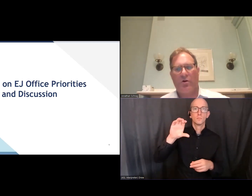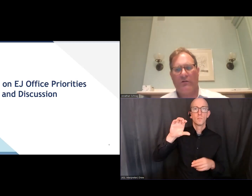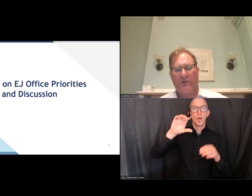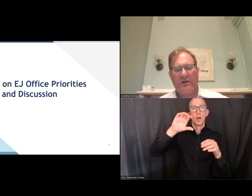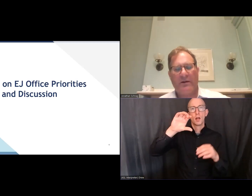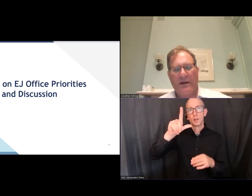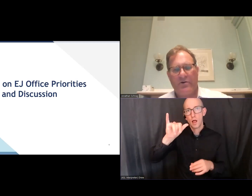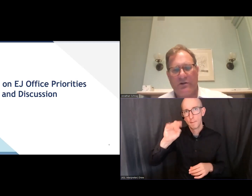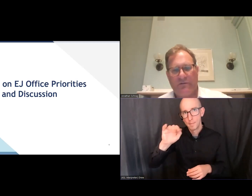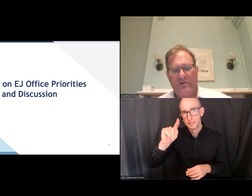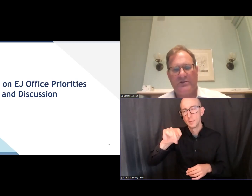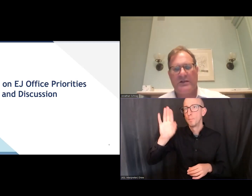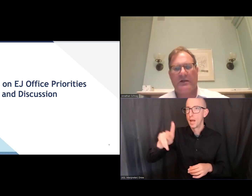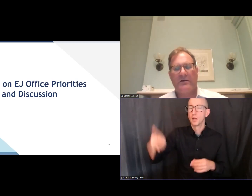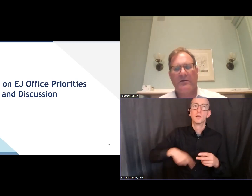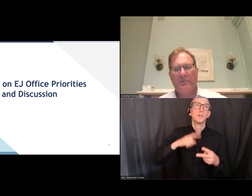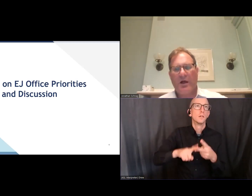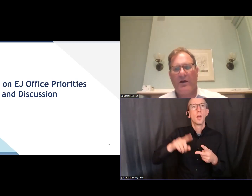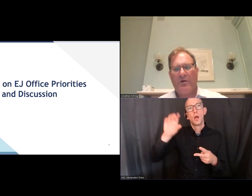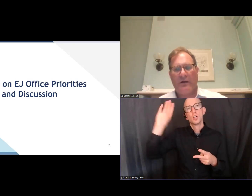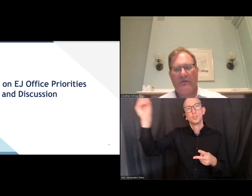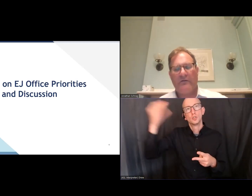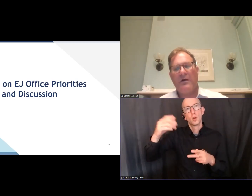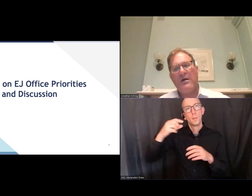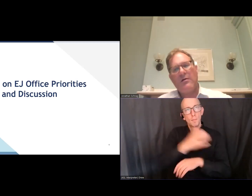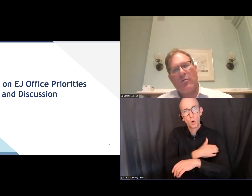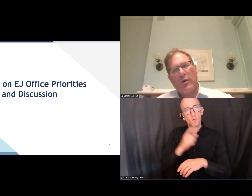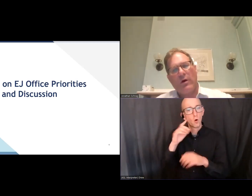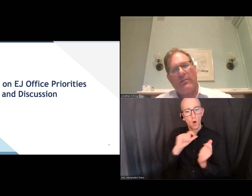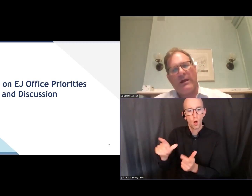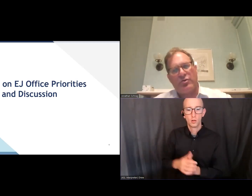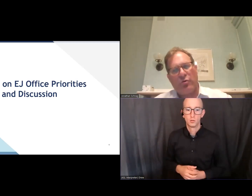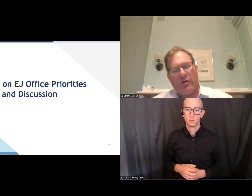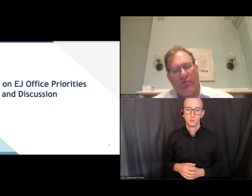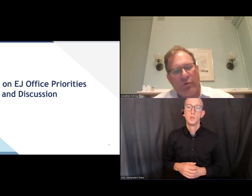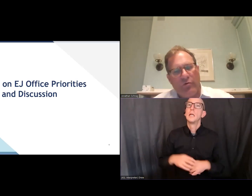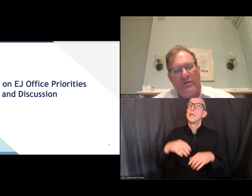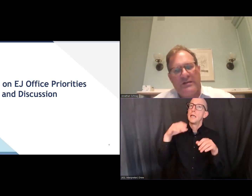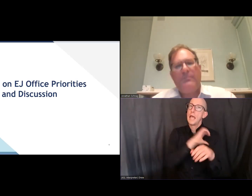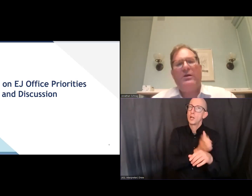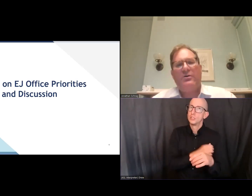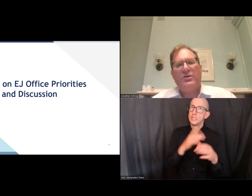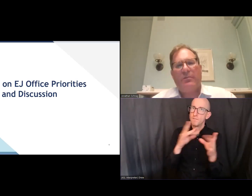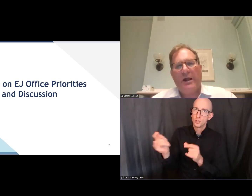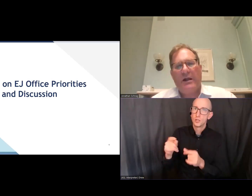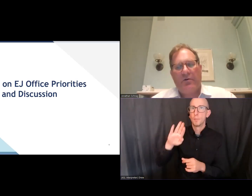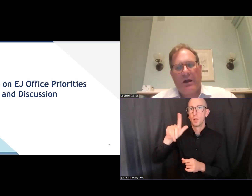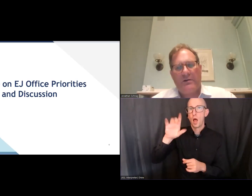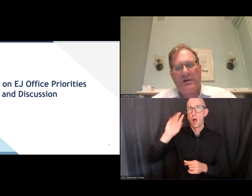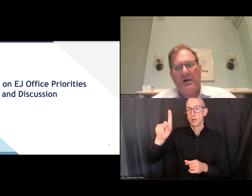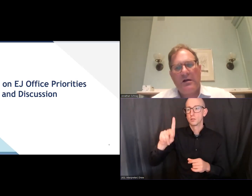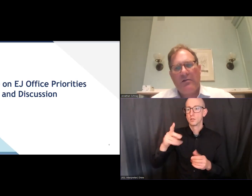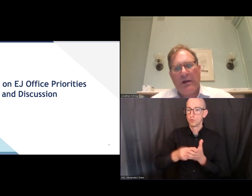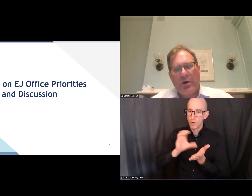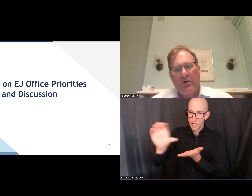for all, if we think about energy efficiency block grants, we want to make sure through the CPRG planning